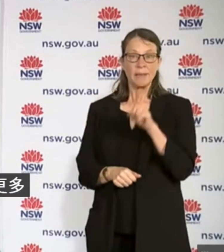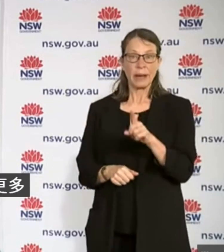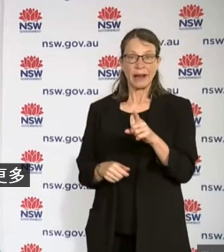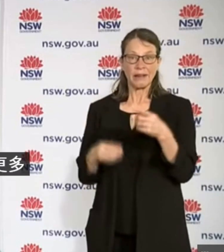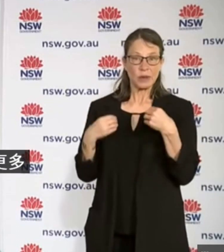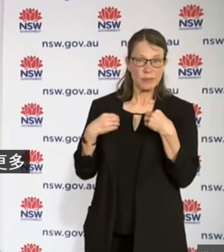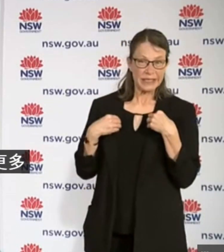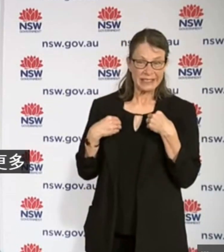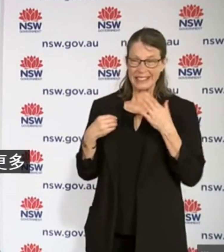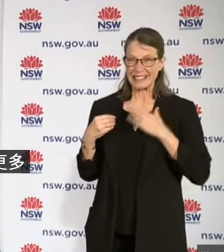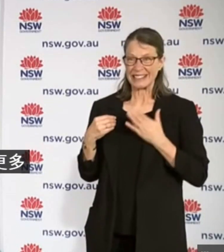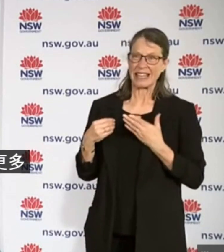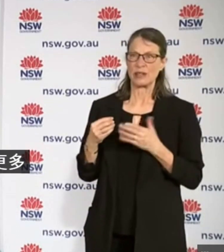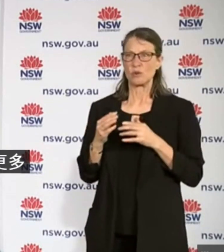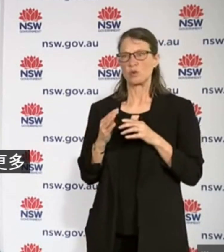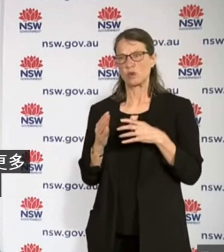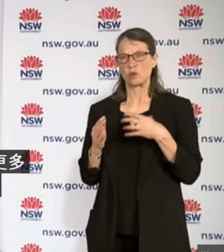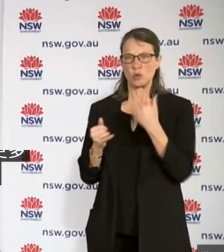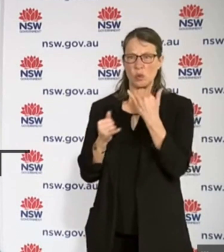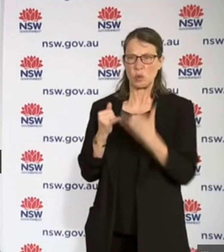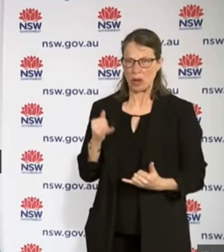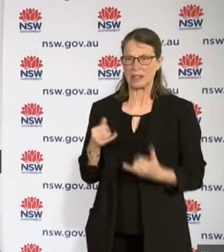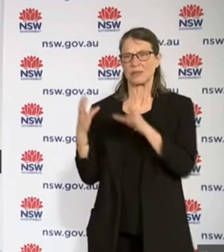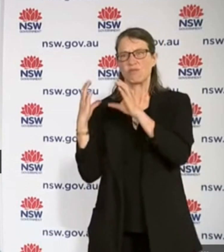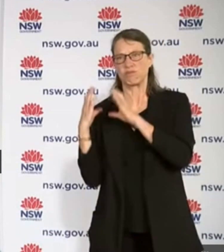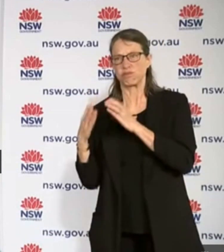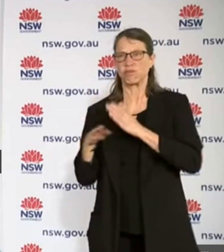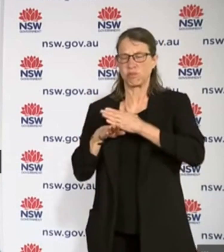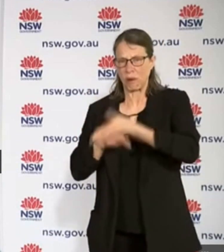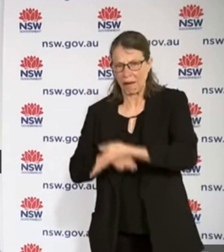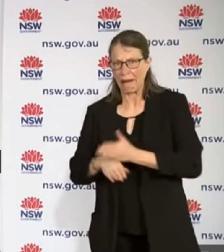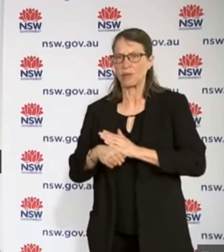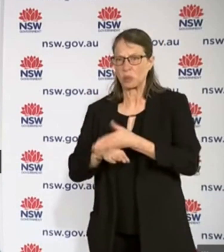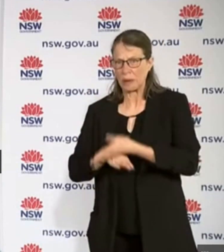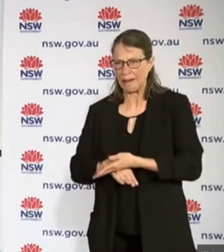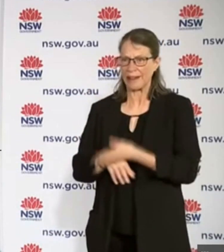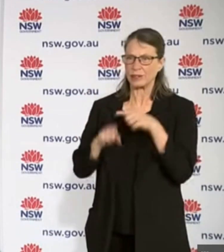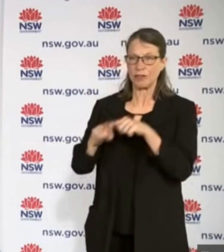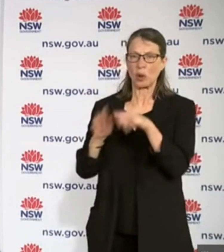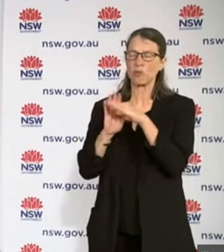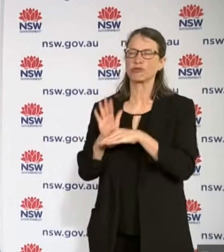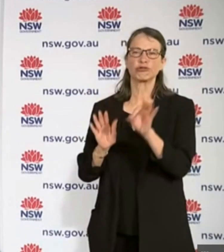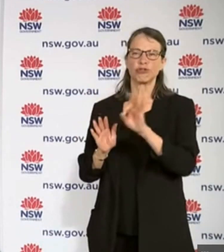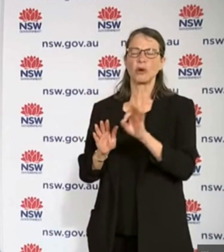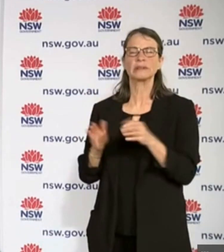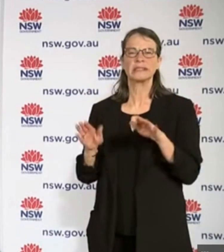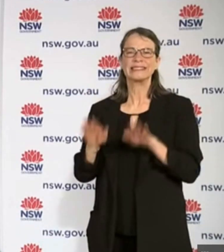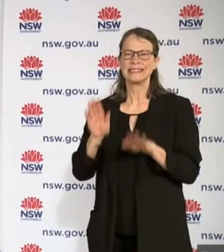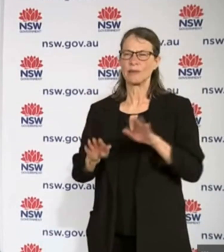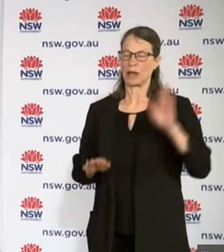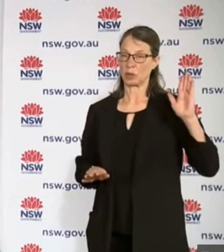do much more than what you did pre-Delta, but we just ask that everybody respect the rules, and individuals also